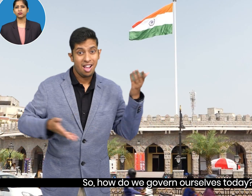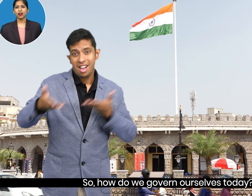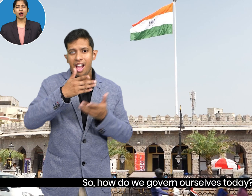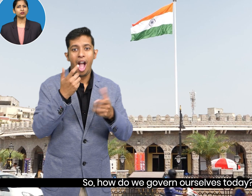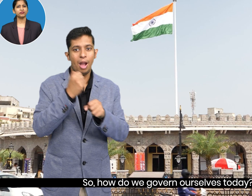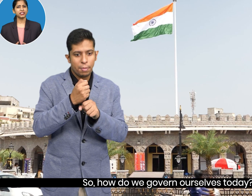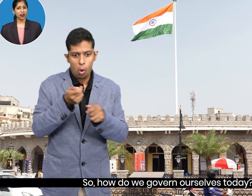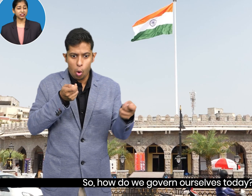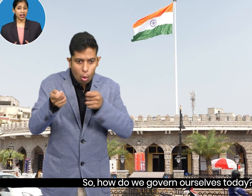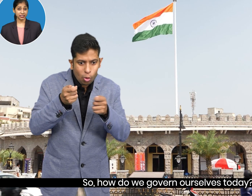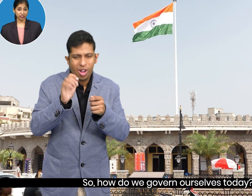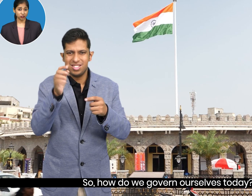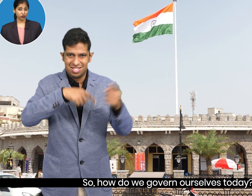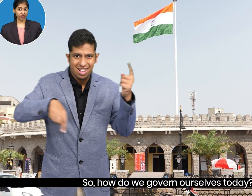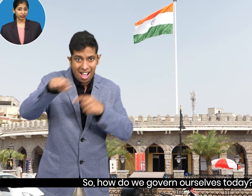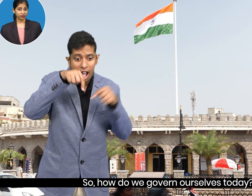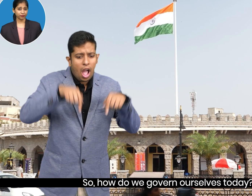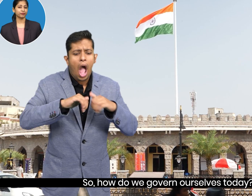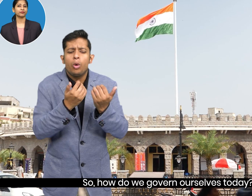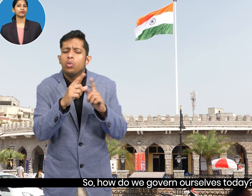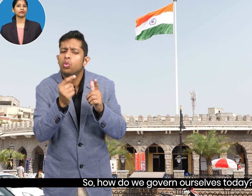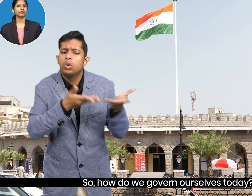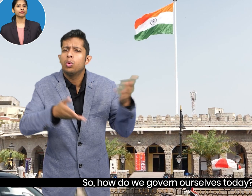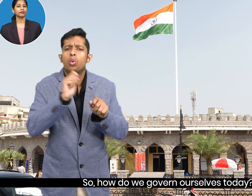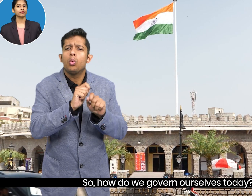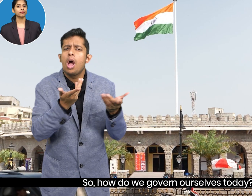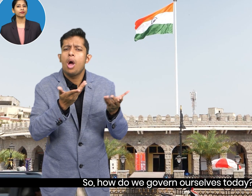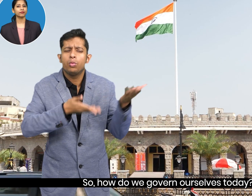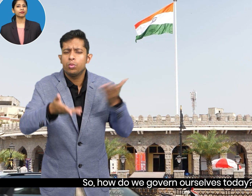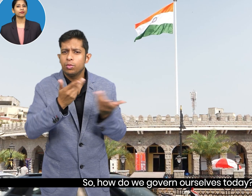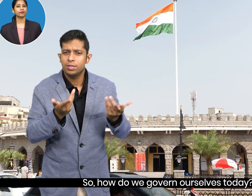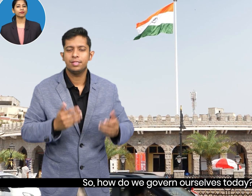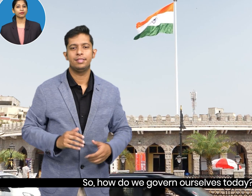So, how do we govern ourselves today?